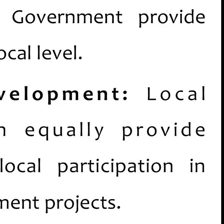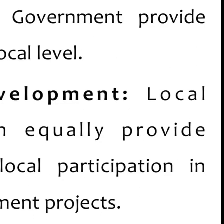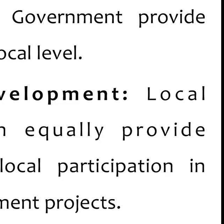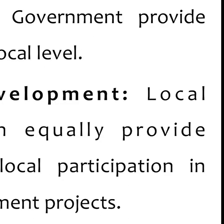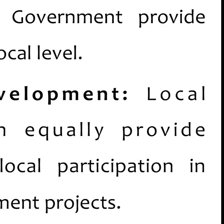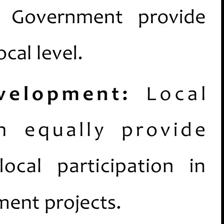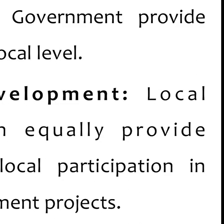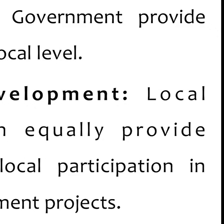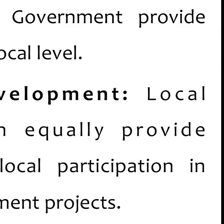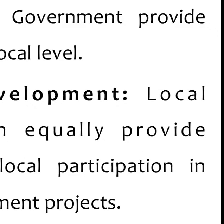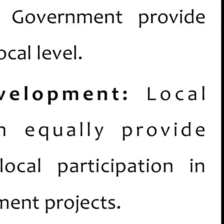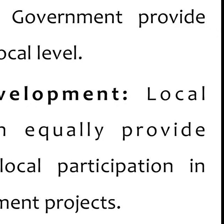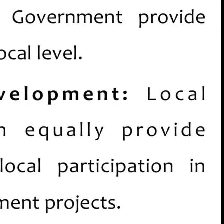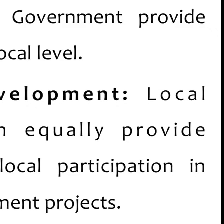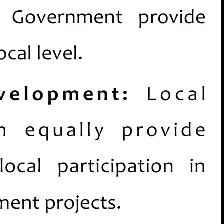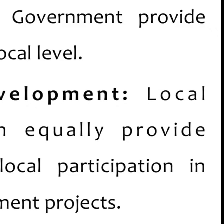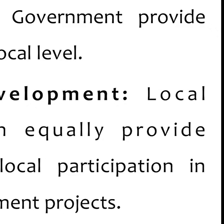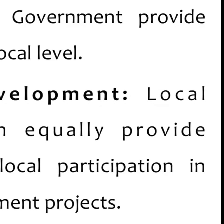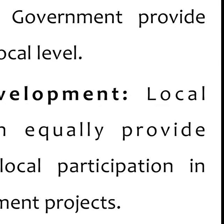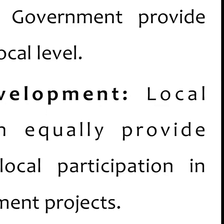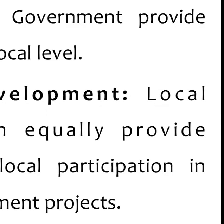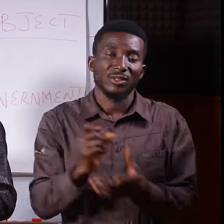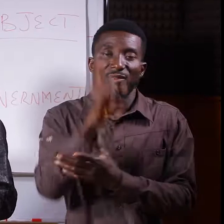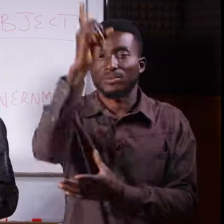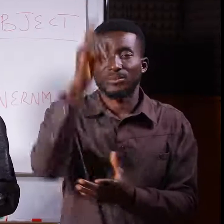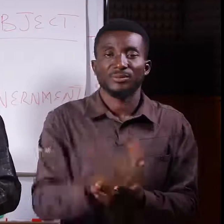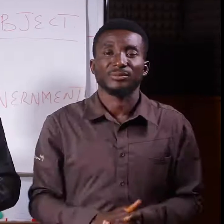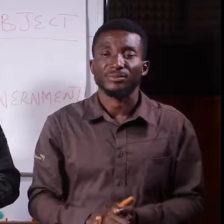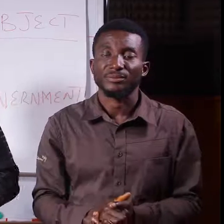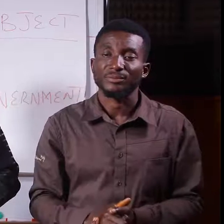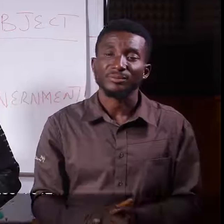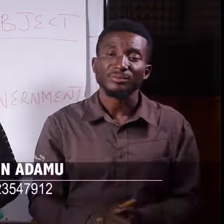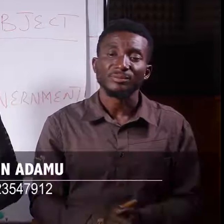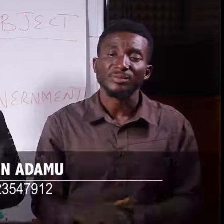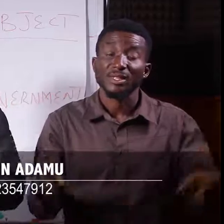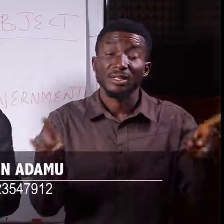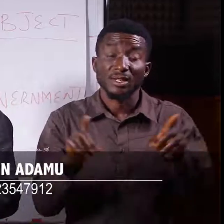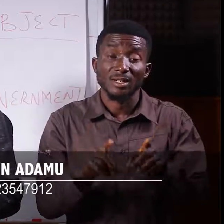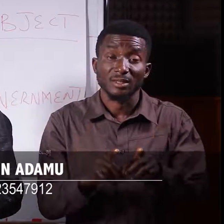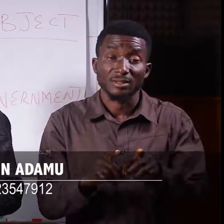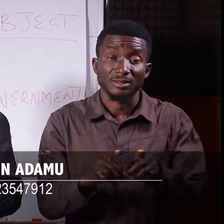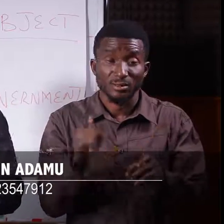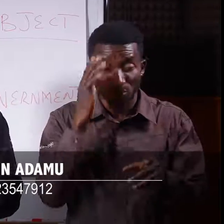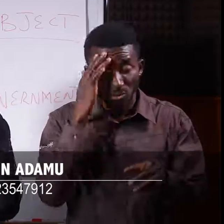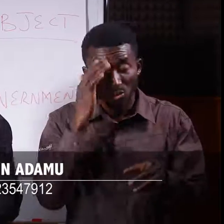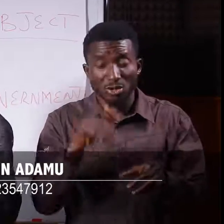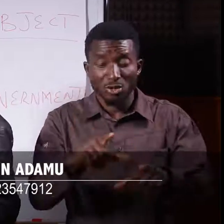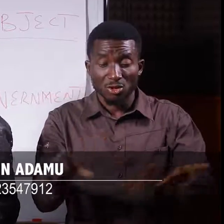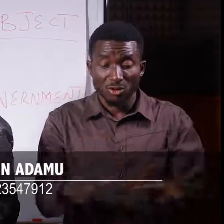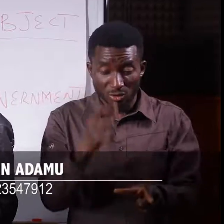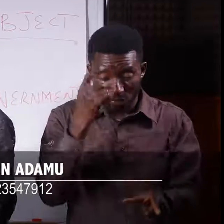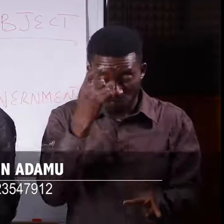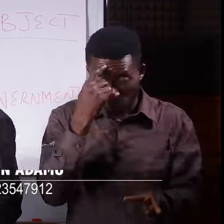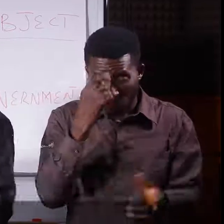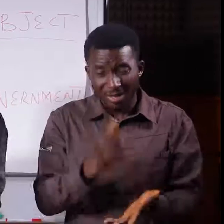participation in community development projects. As mentioned earlier, local government assists state and federal